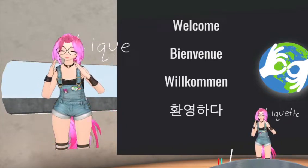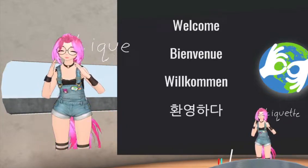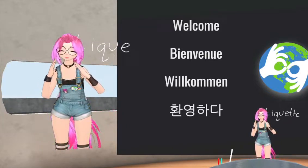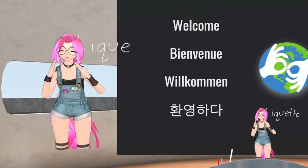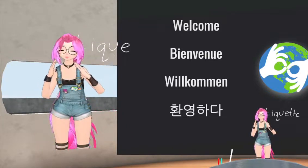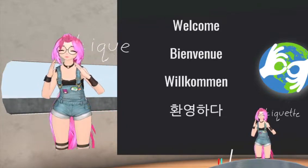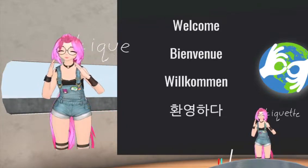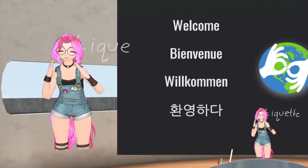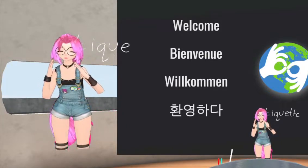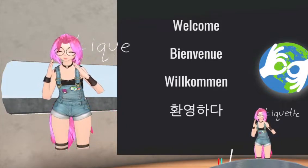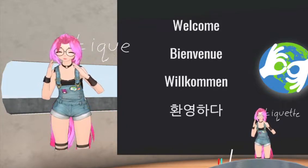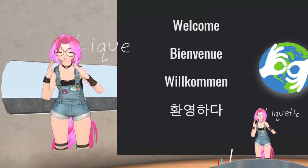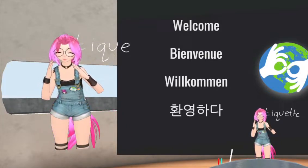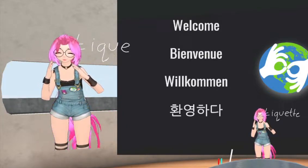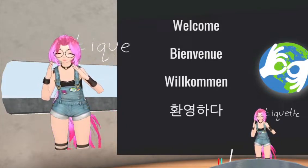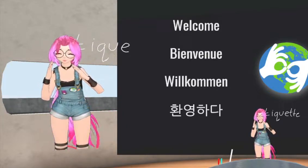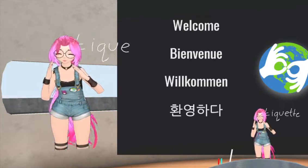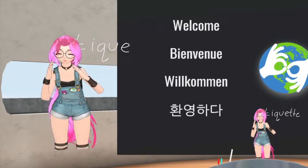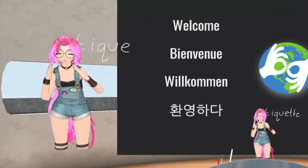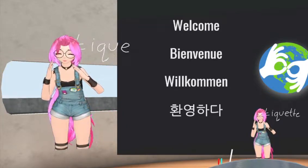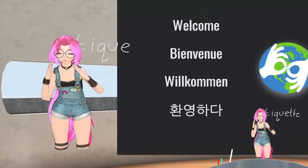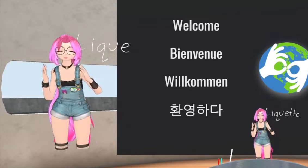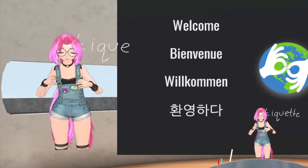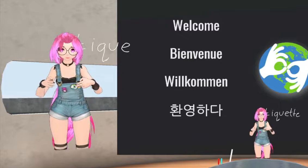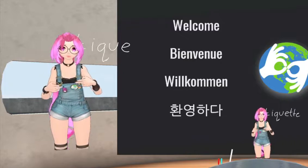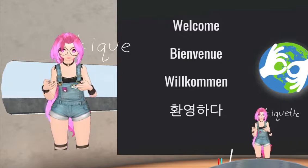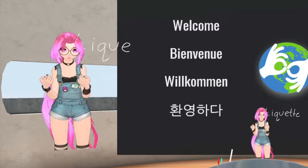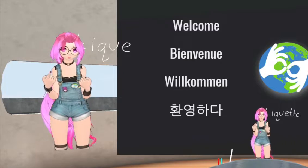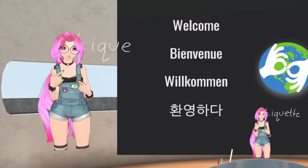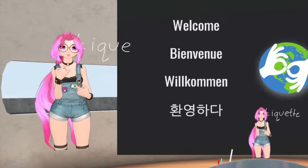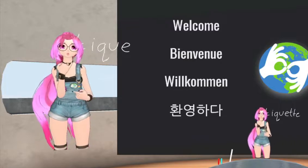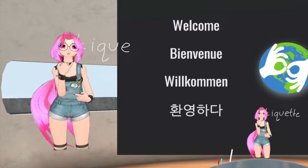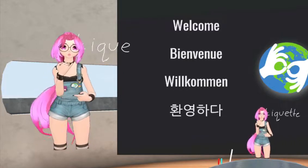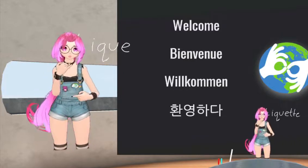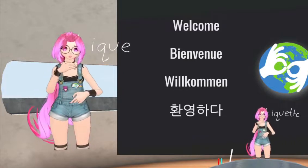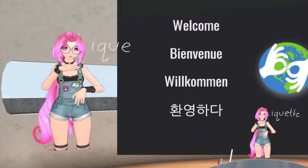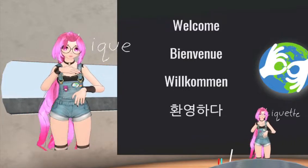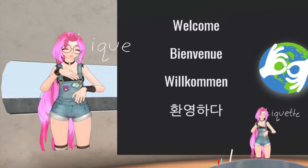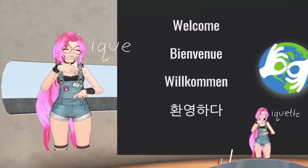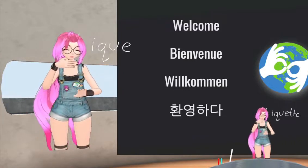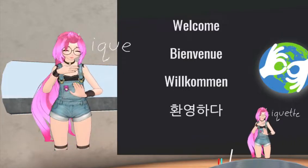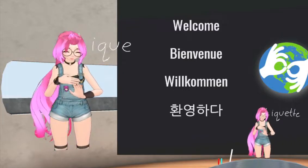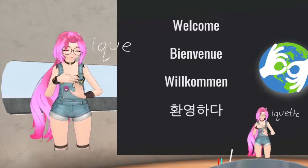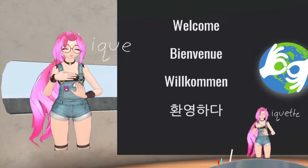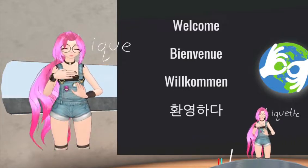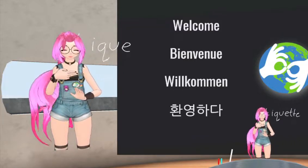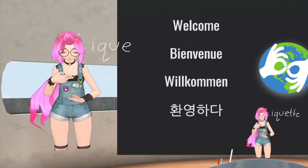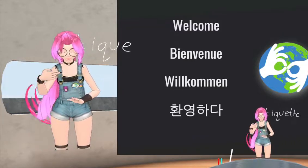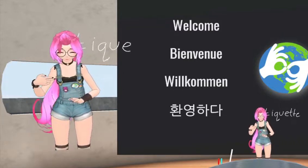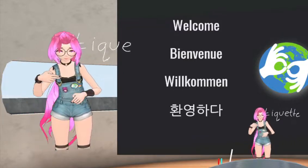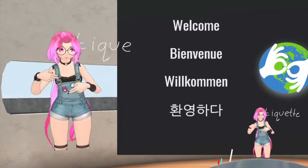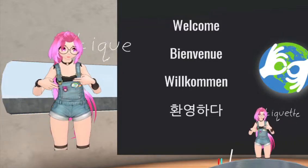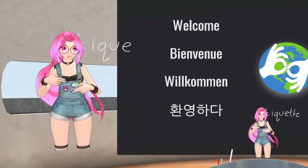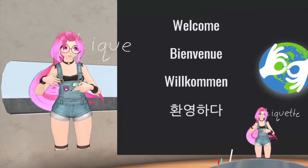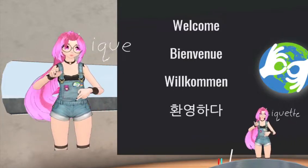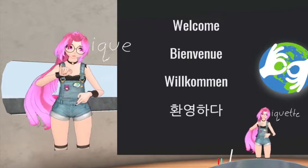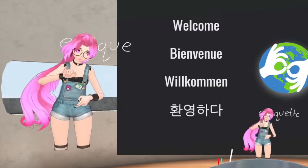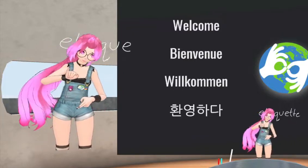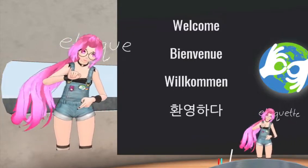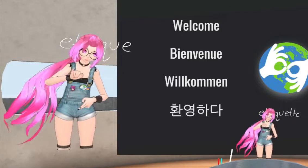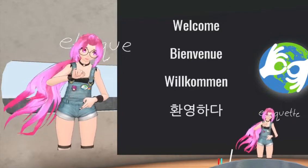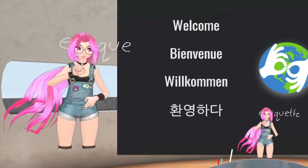us today, lives on the East Coast. So I'm going to sign things very differently than Starbun does just because he's on the East and I'm on the West. It